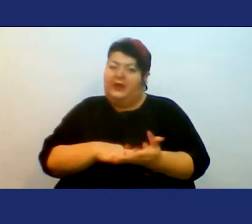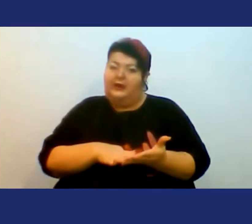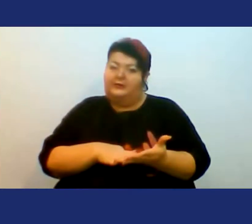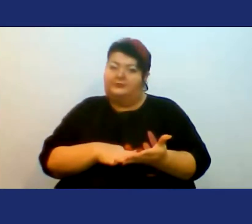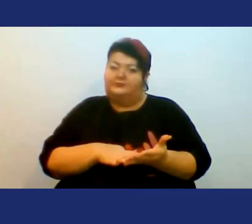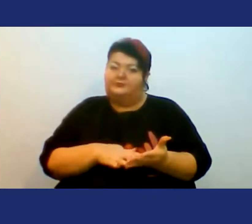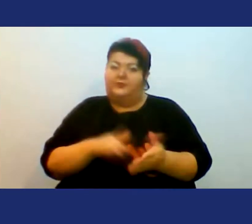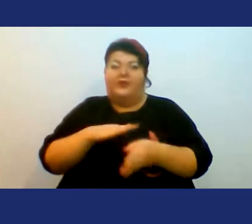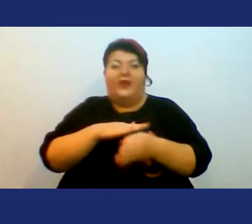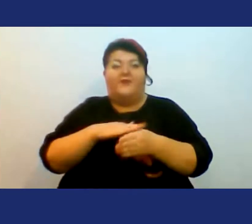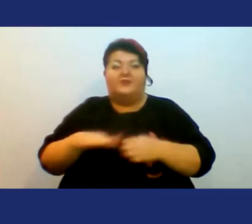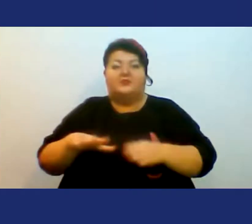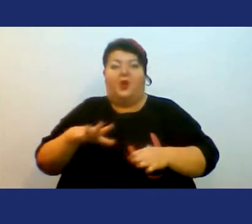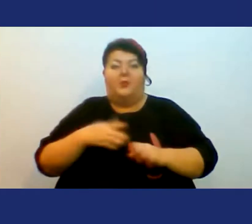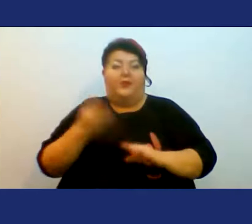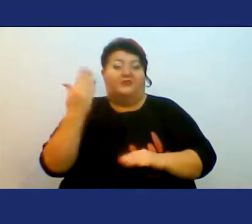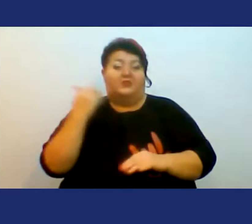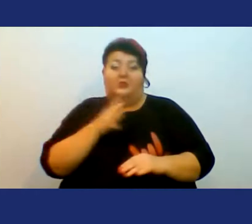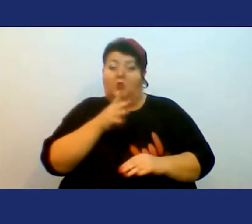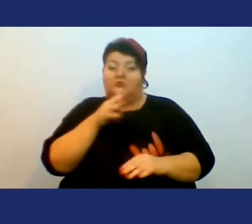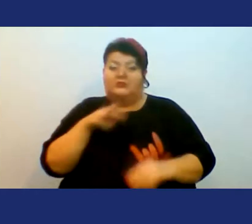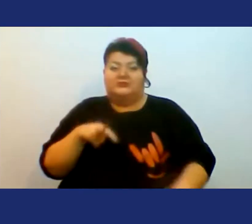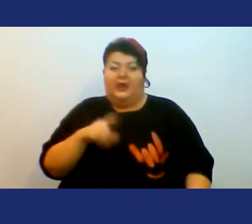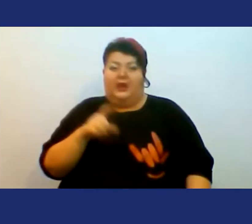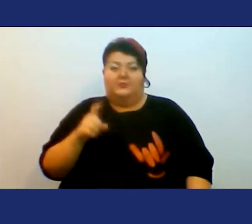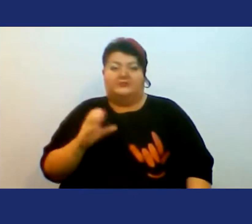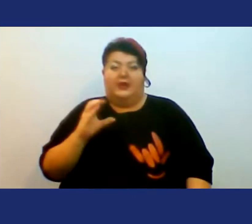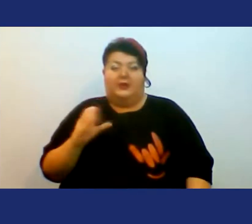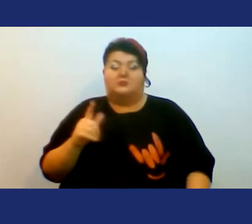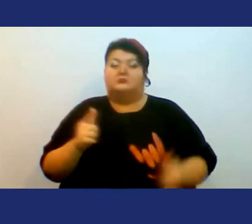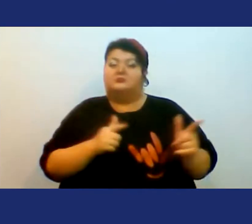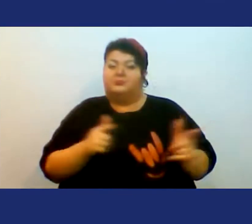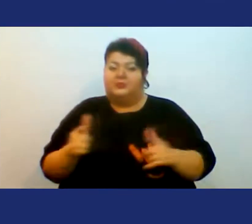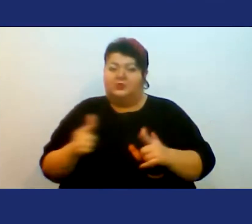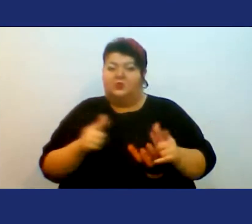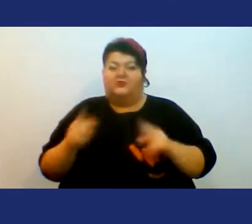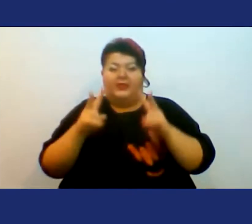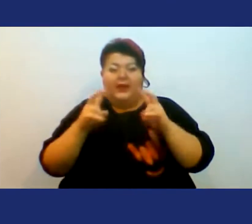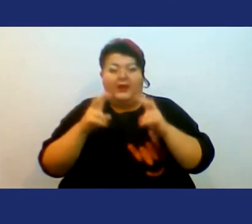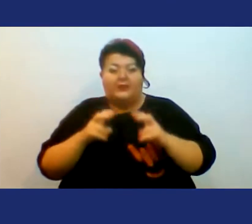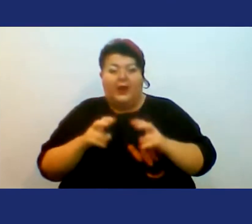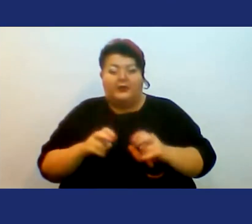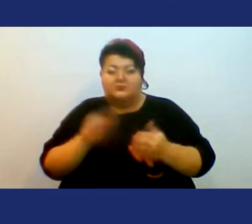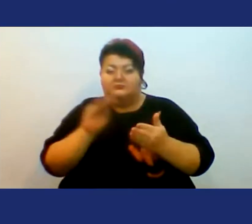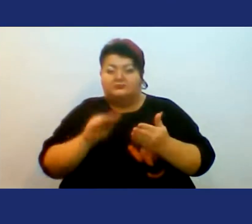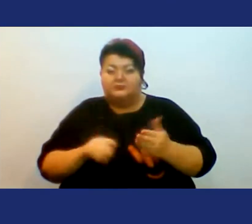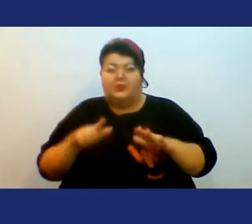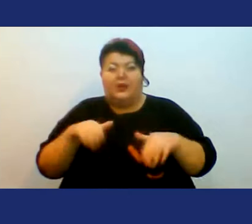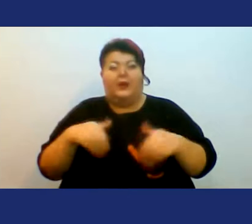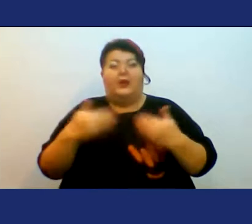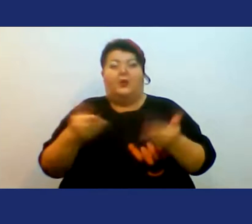the idea was to develop a series of recommendations for the government, for the central